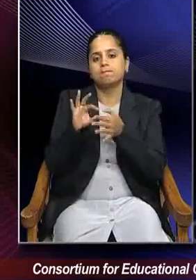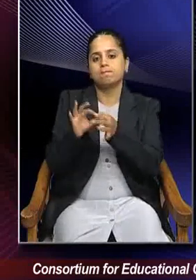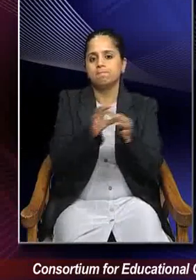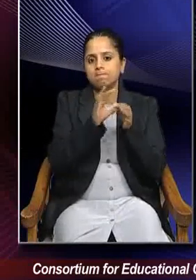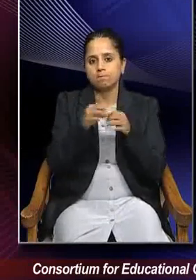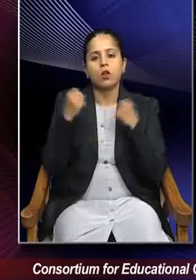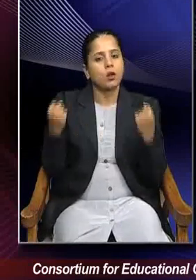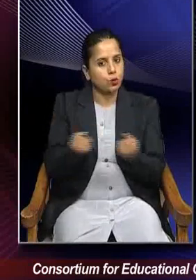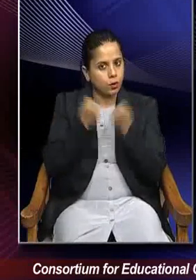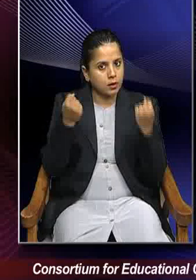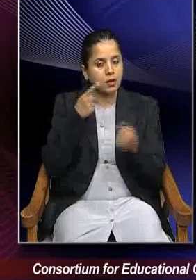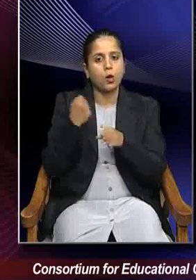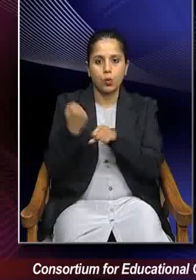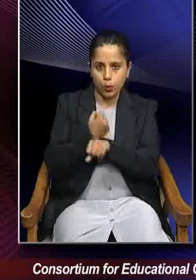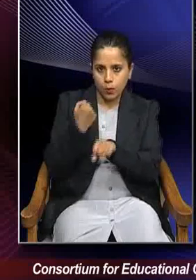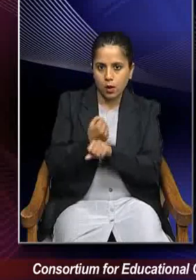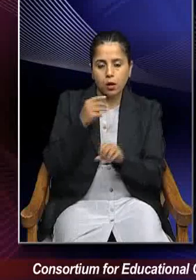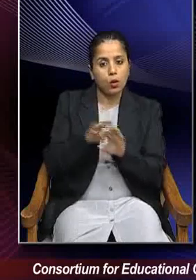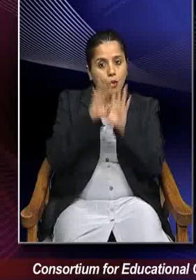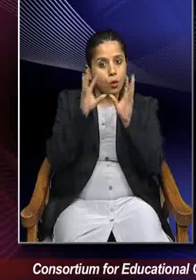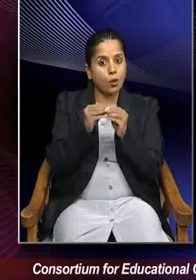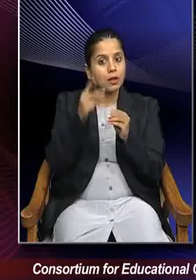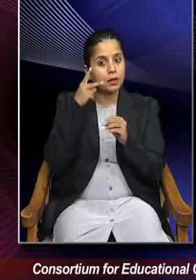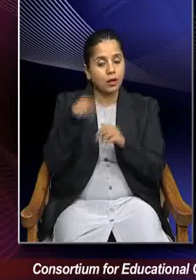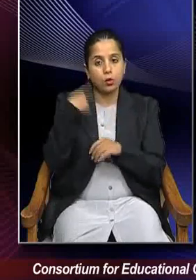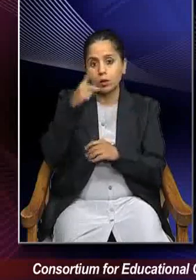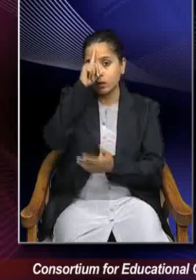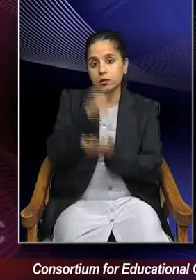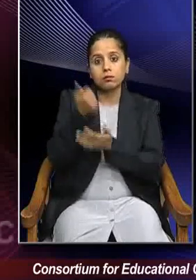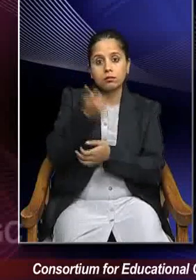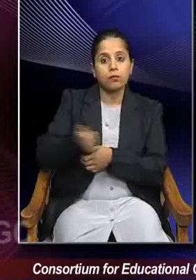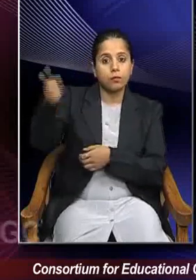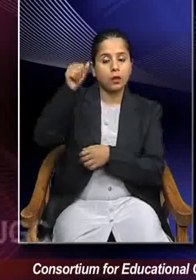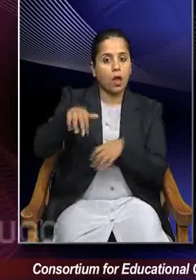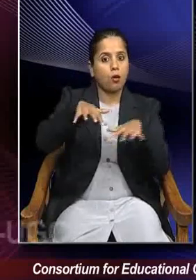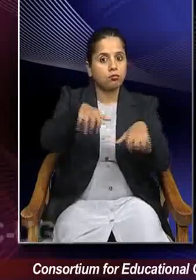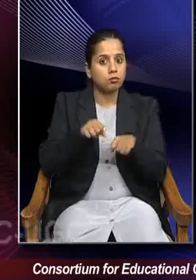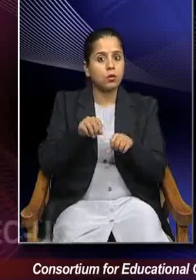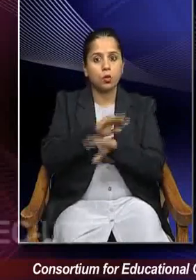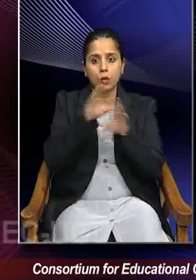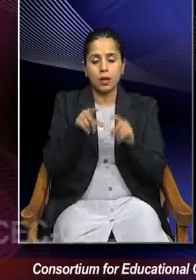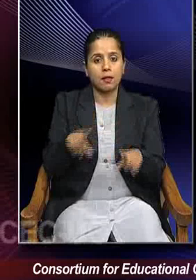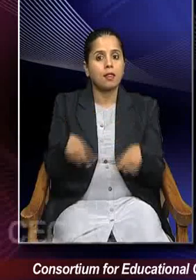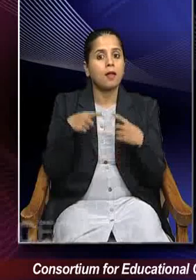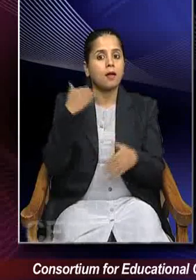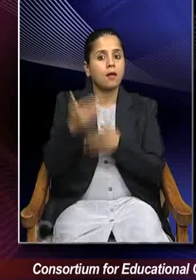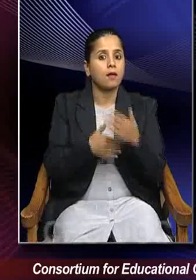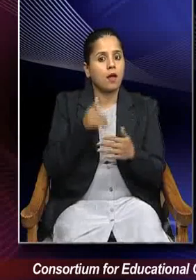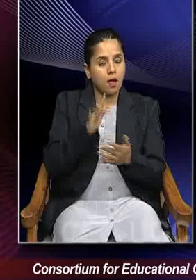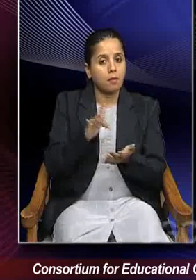efforts and work of all the stakeholders who occupy and live in a particular